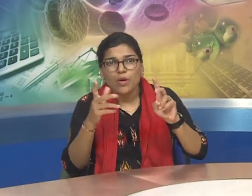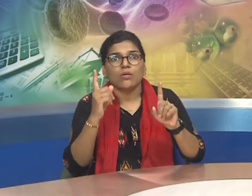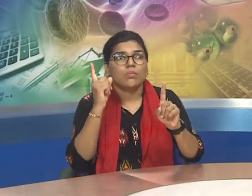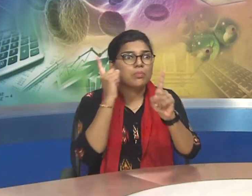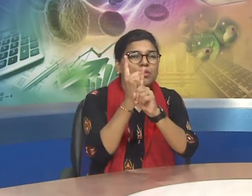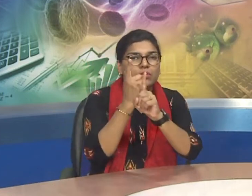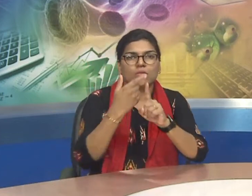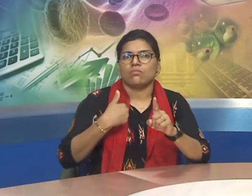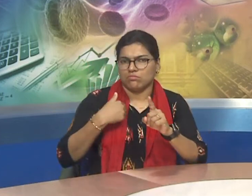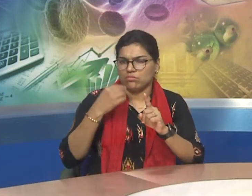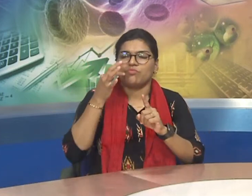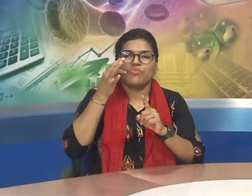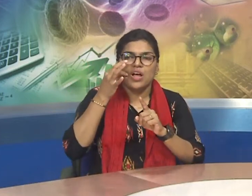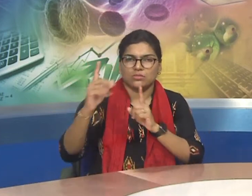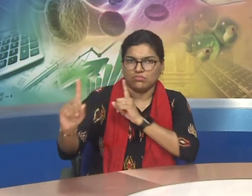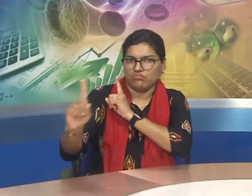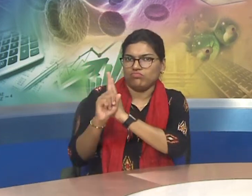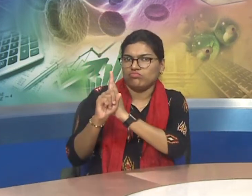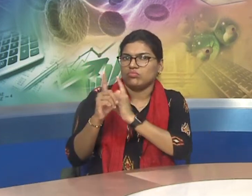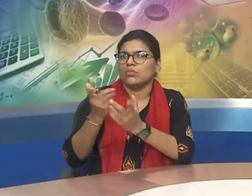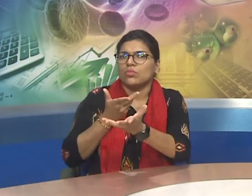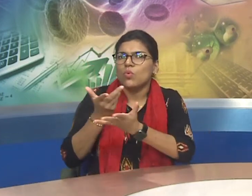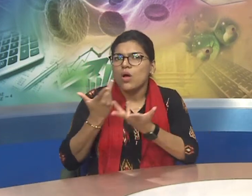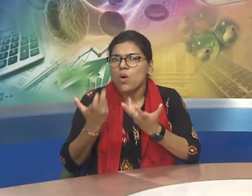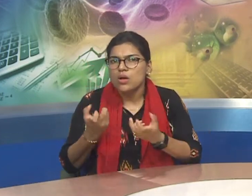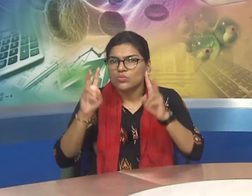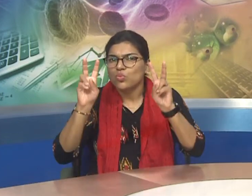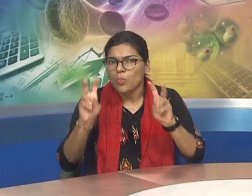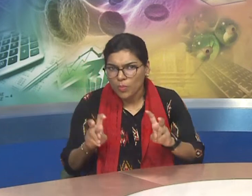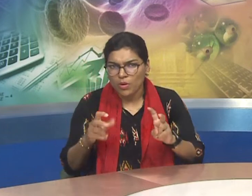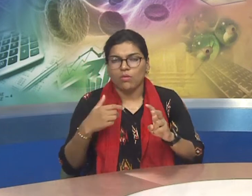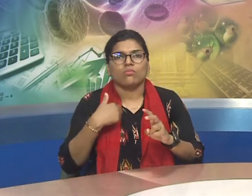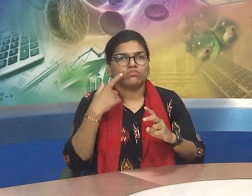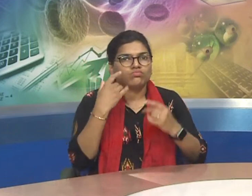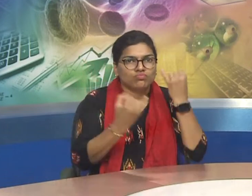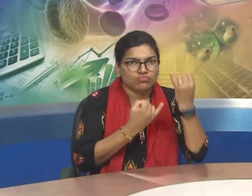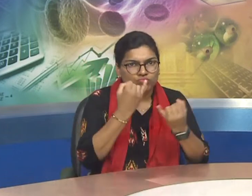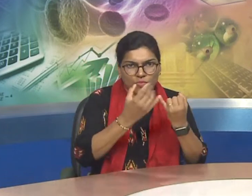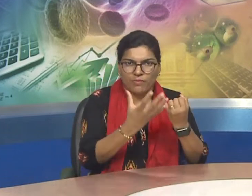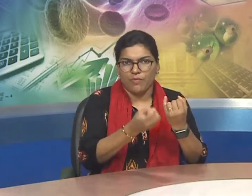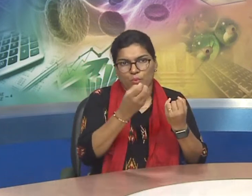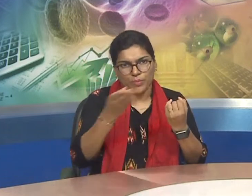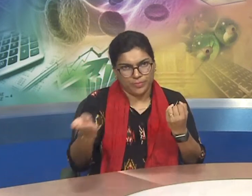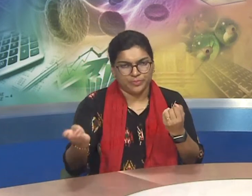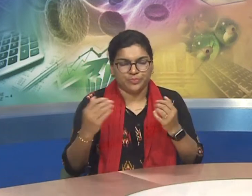eighth point, which is transaction recording devices for offline processing.